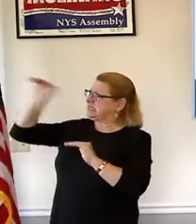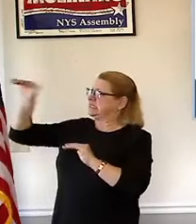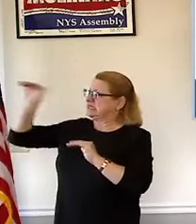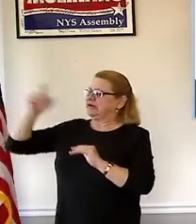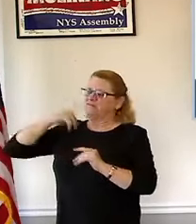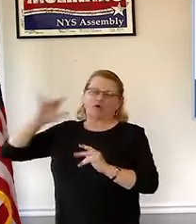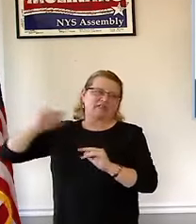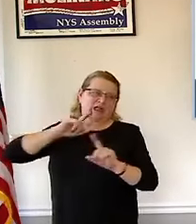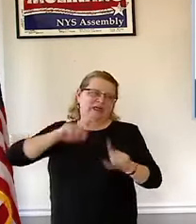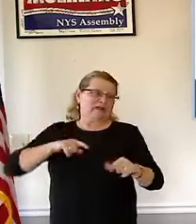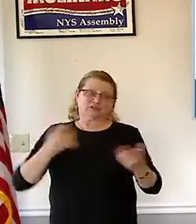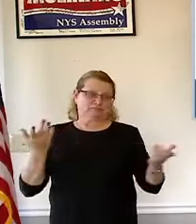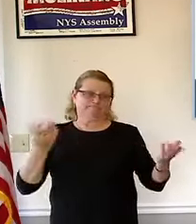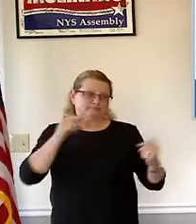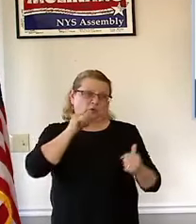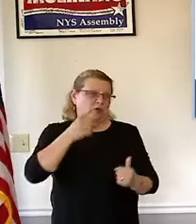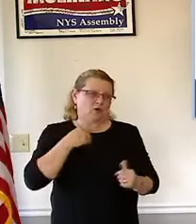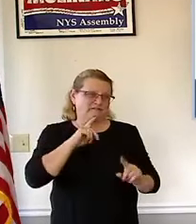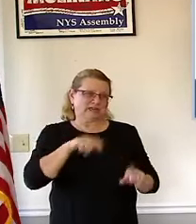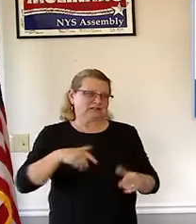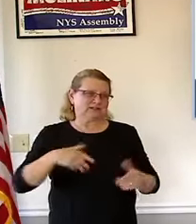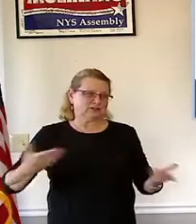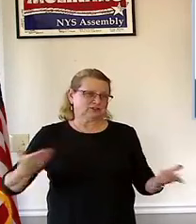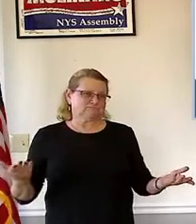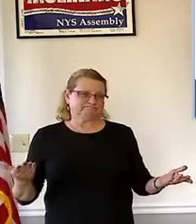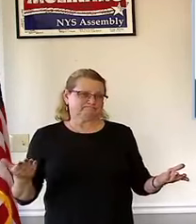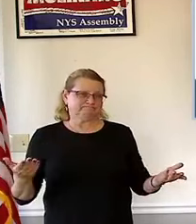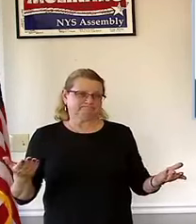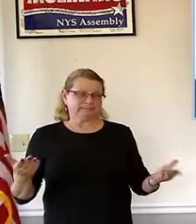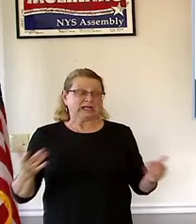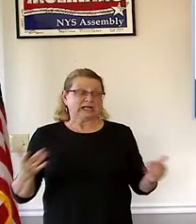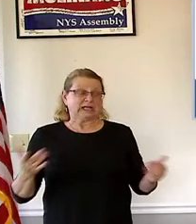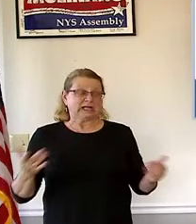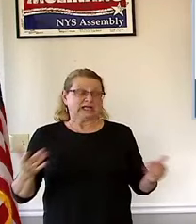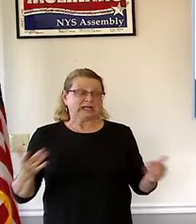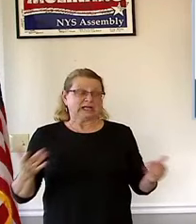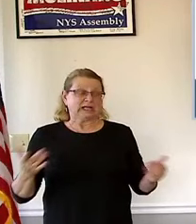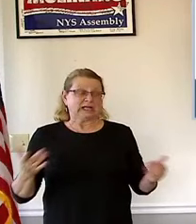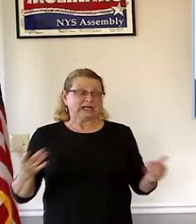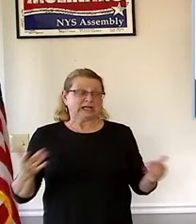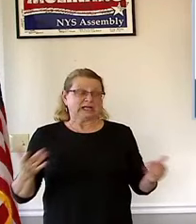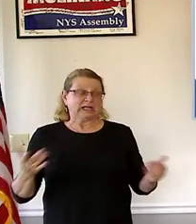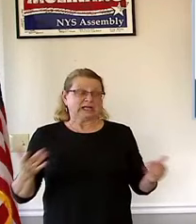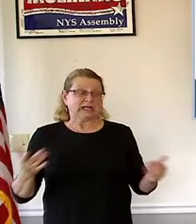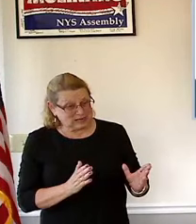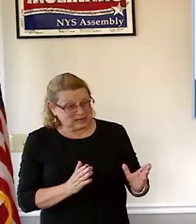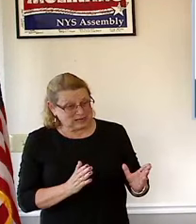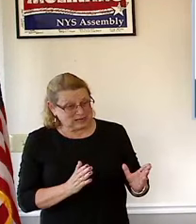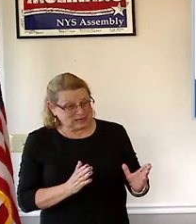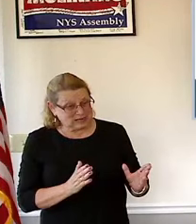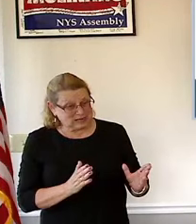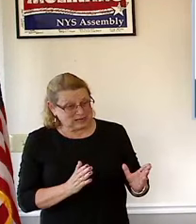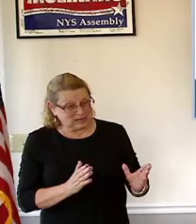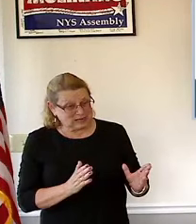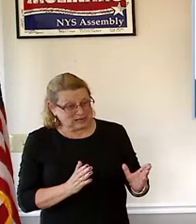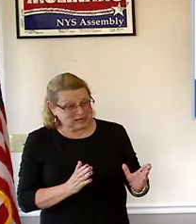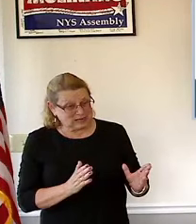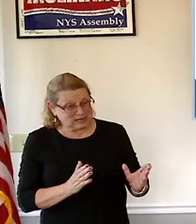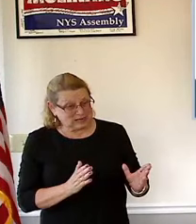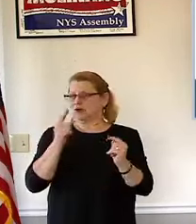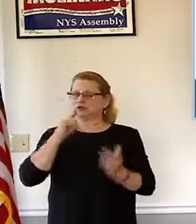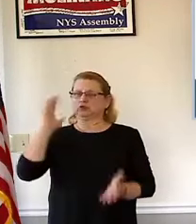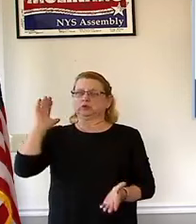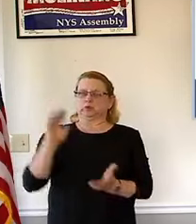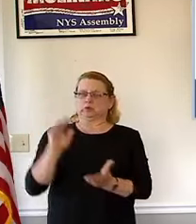don't have that information. If you had to plan, I would expect that you should consider reduced capacity.